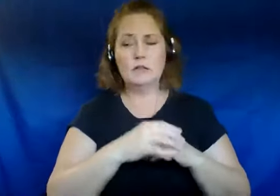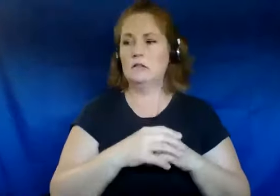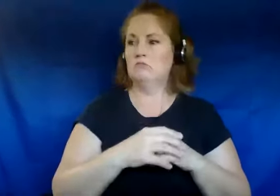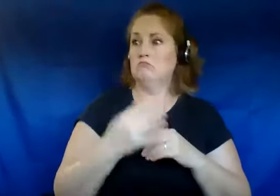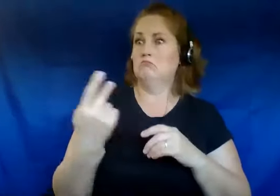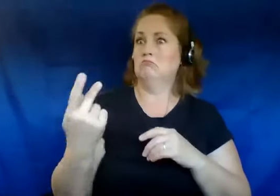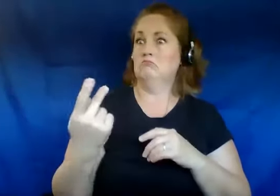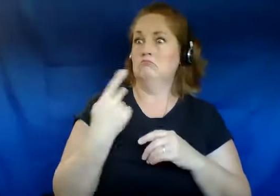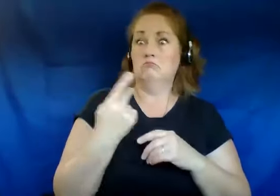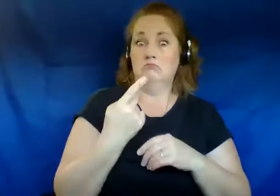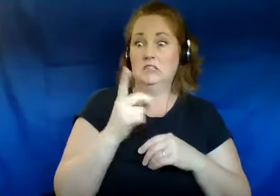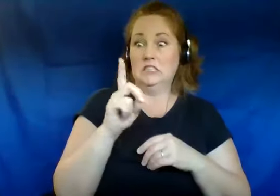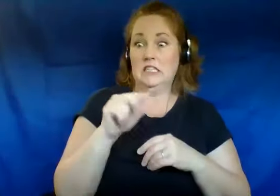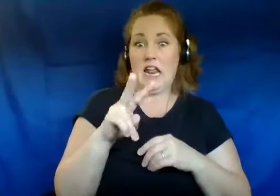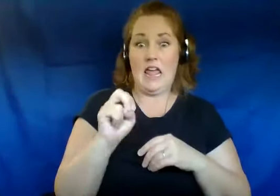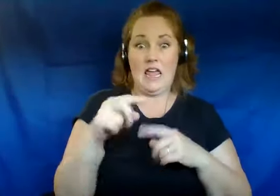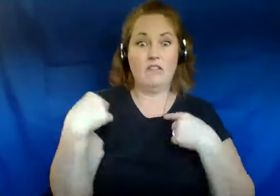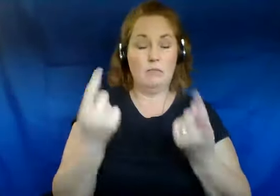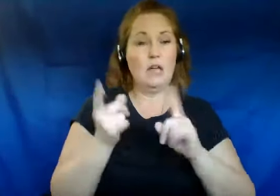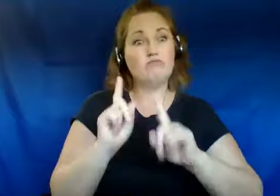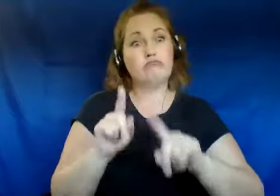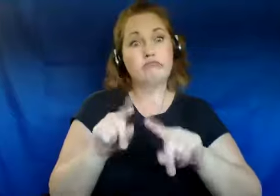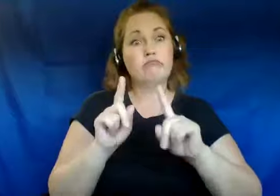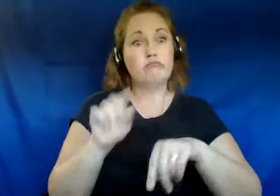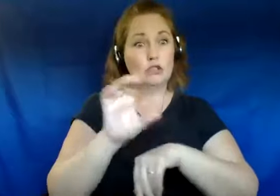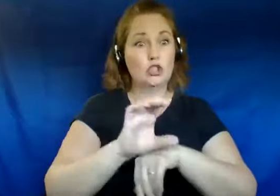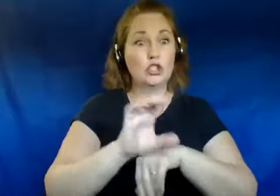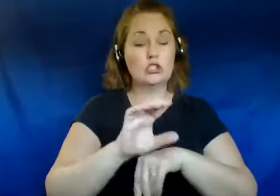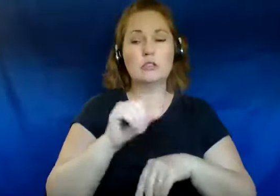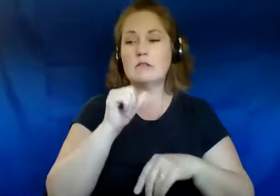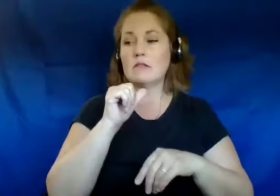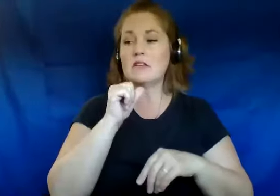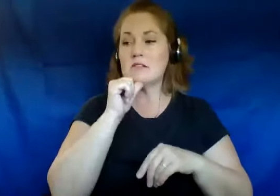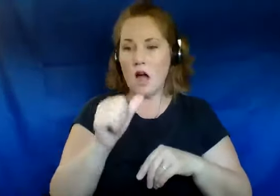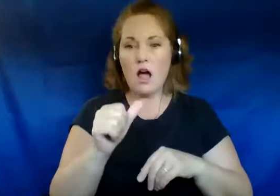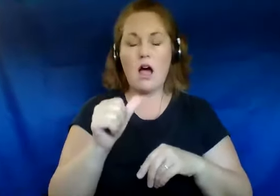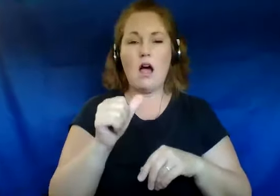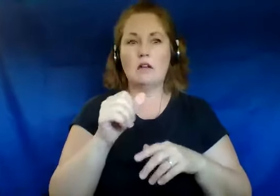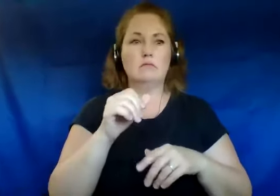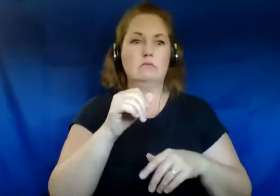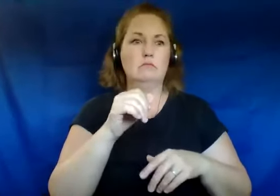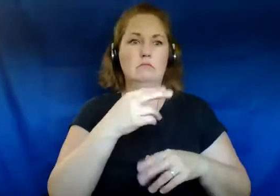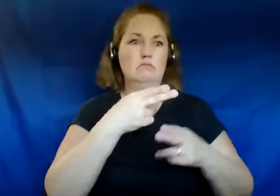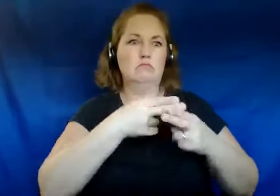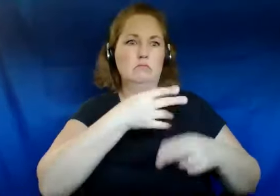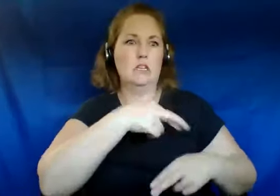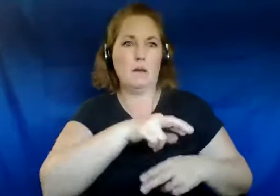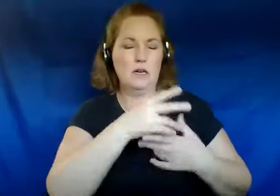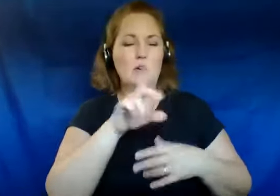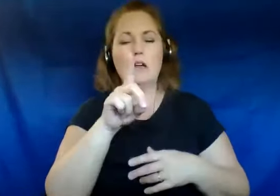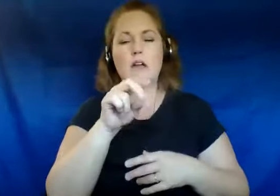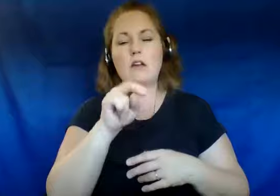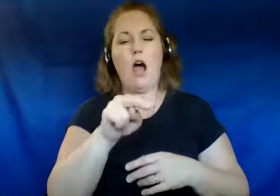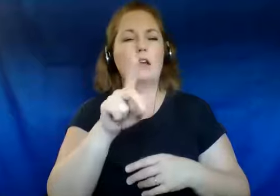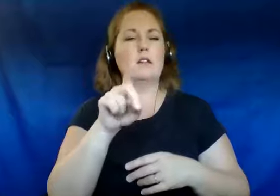been going to churches that were non-denominational. And because I really had